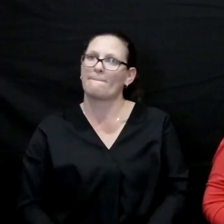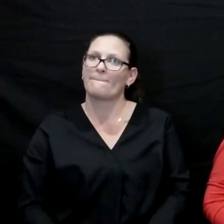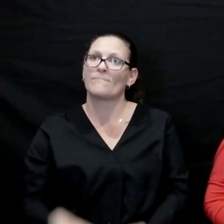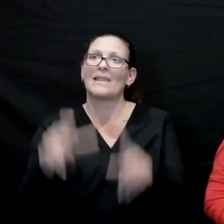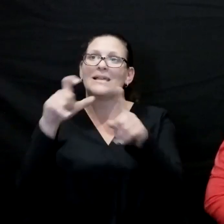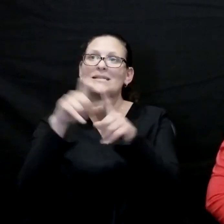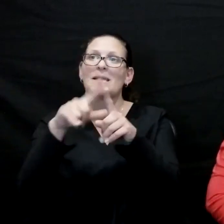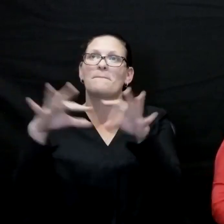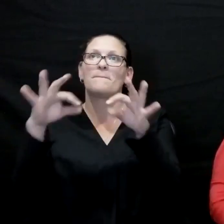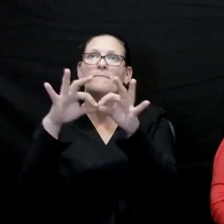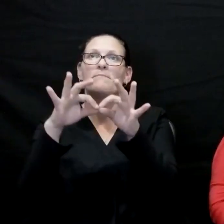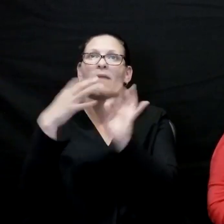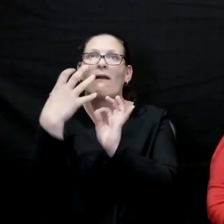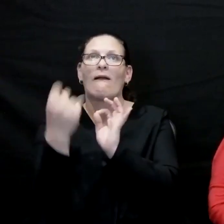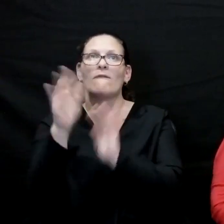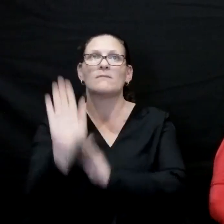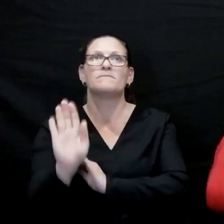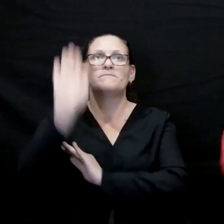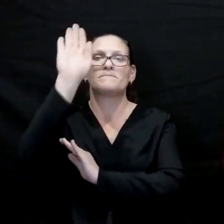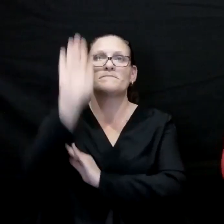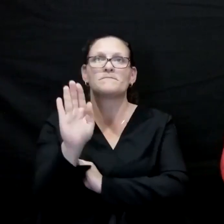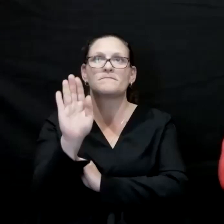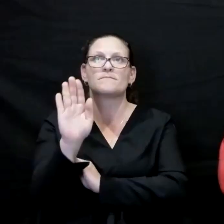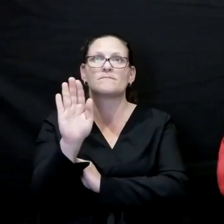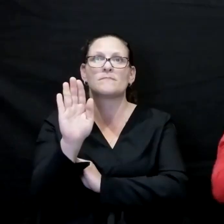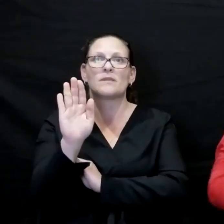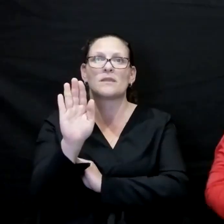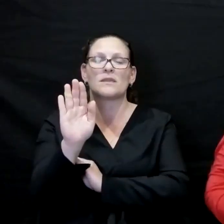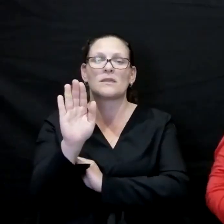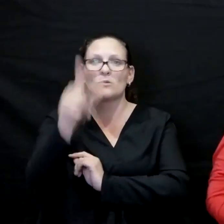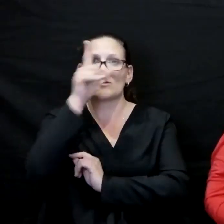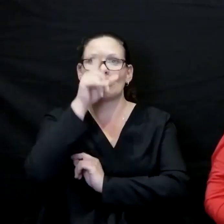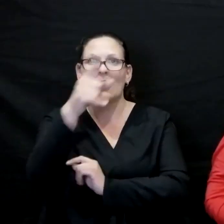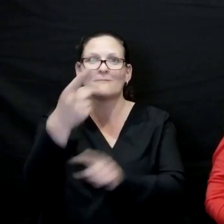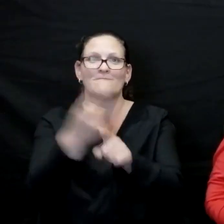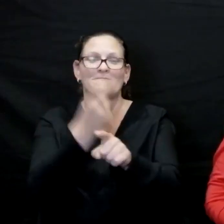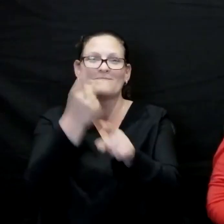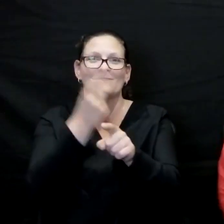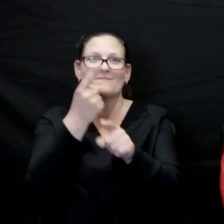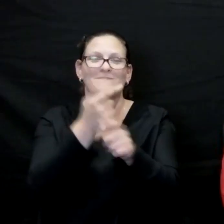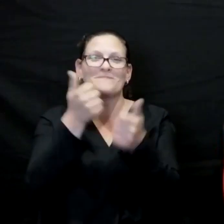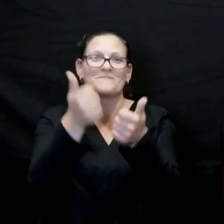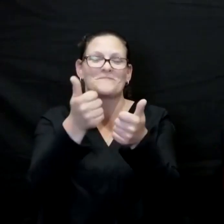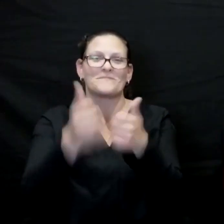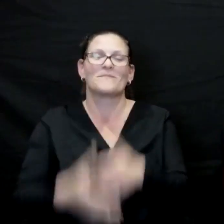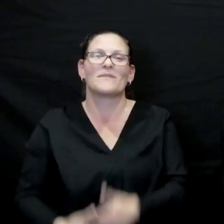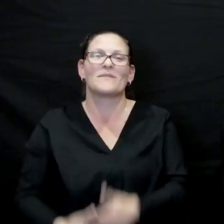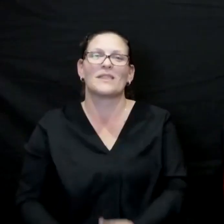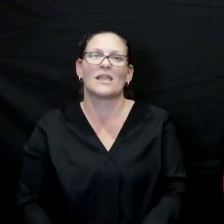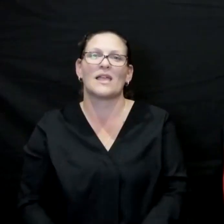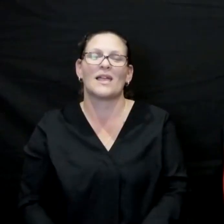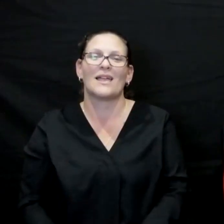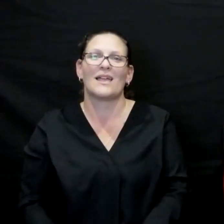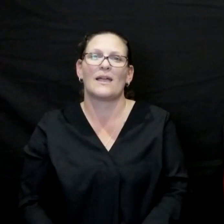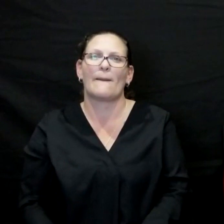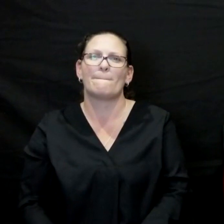up, so we'll unmute you, Deb, so you can speak and show your video. Thank you.